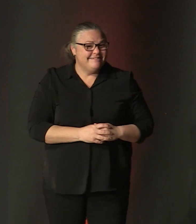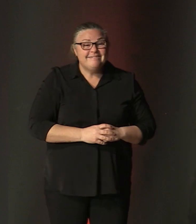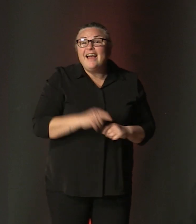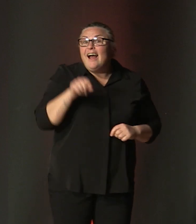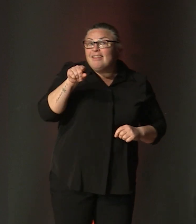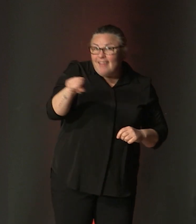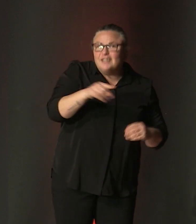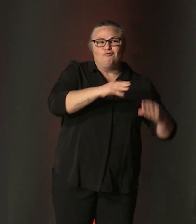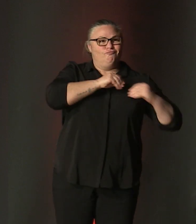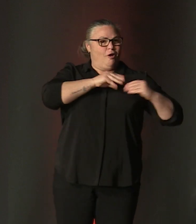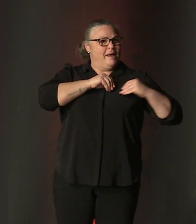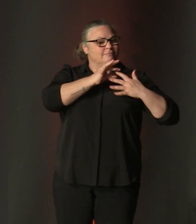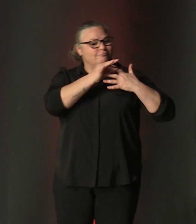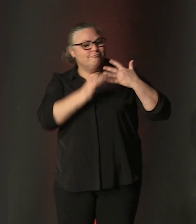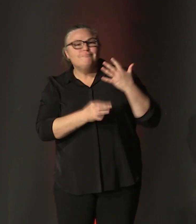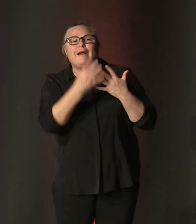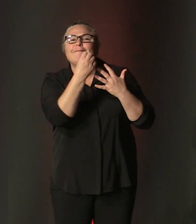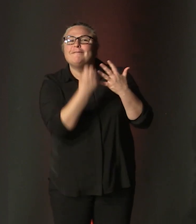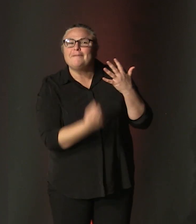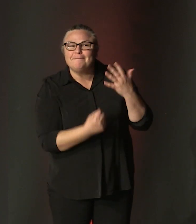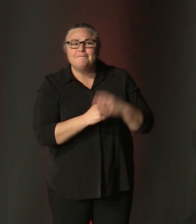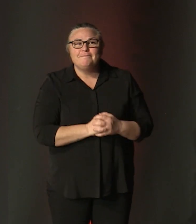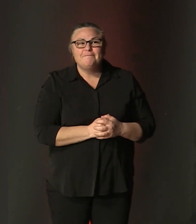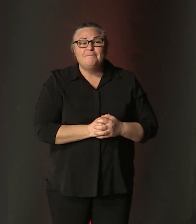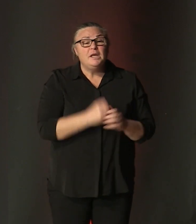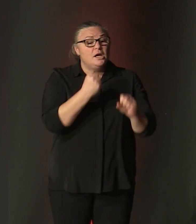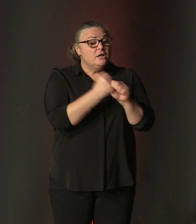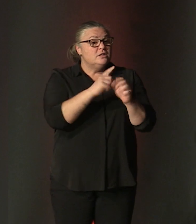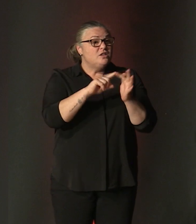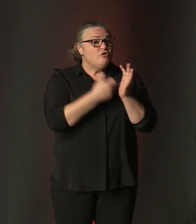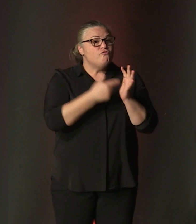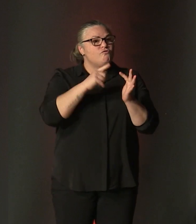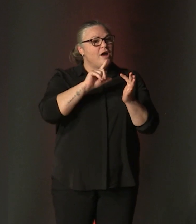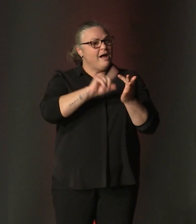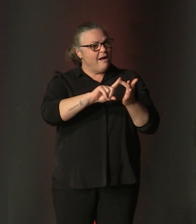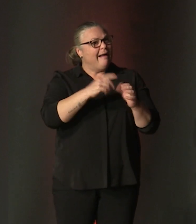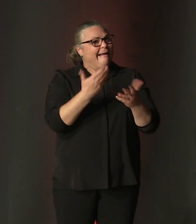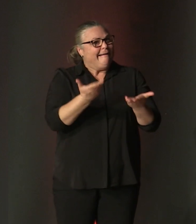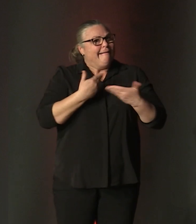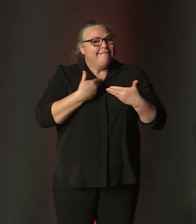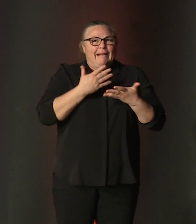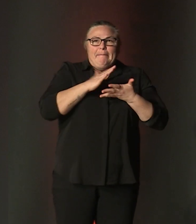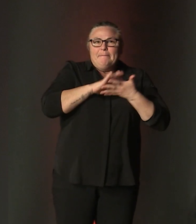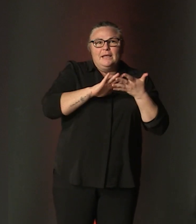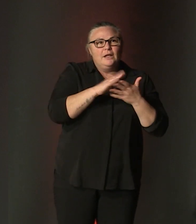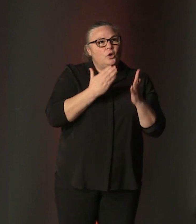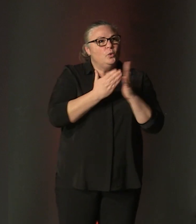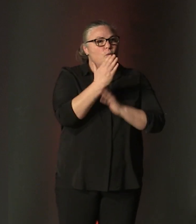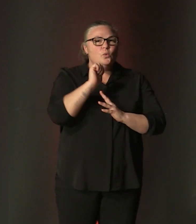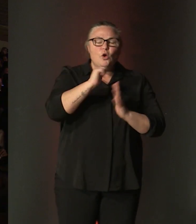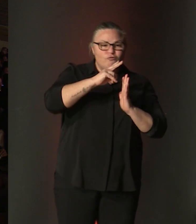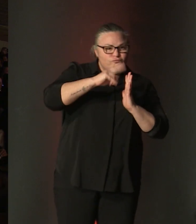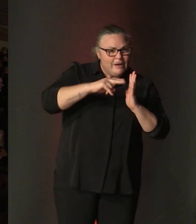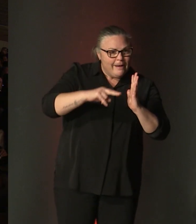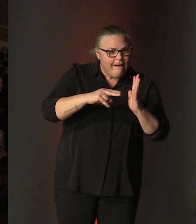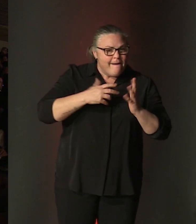romance genre. And genre constructs meaning through the reader's